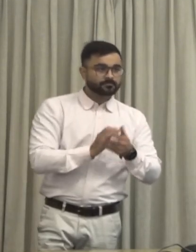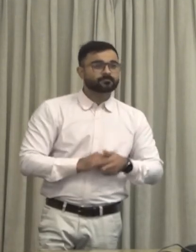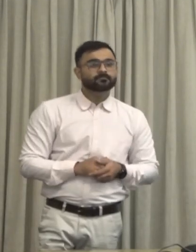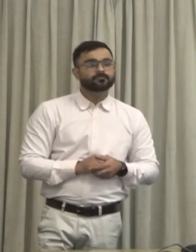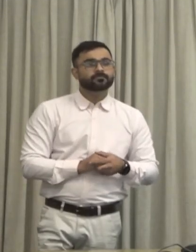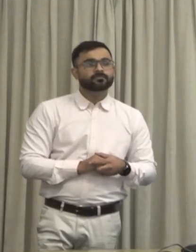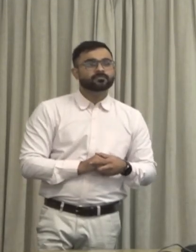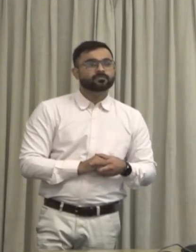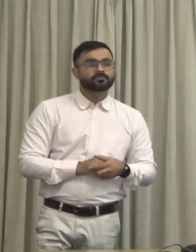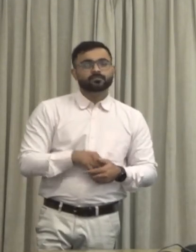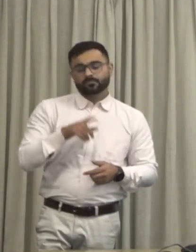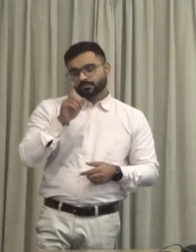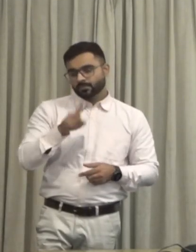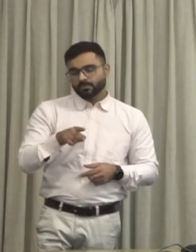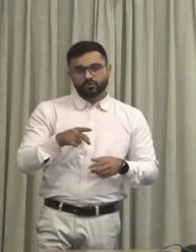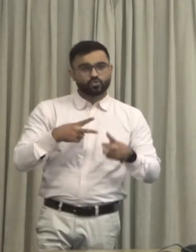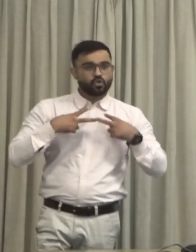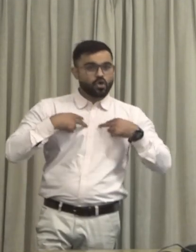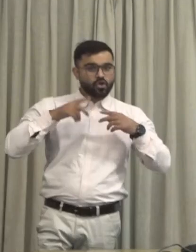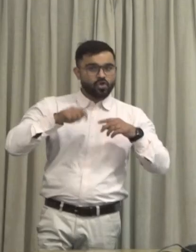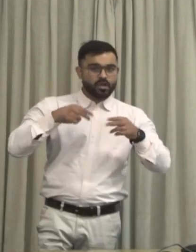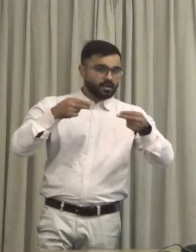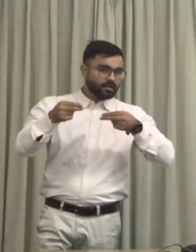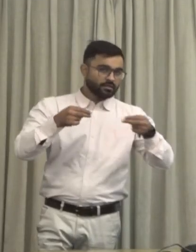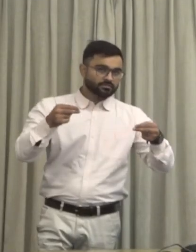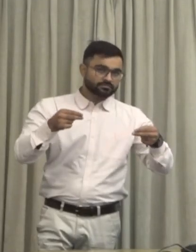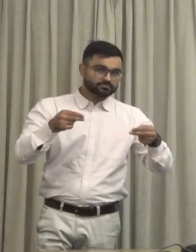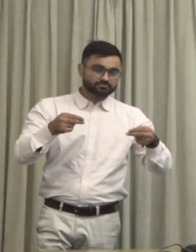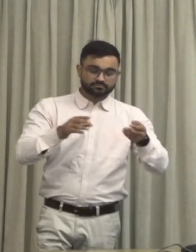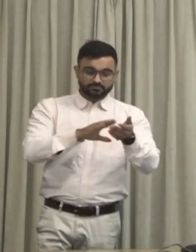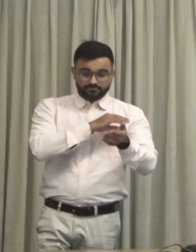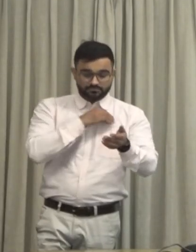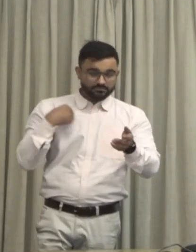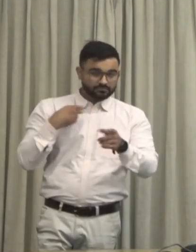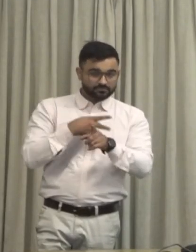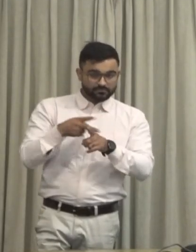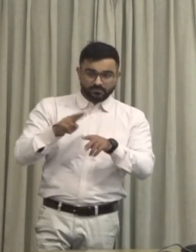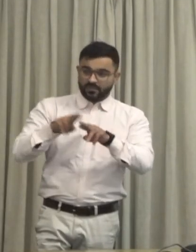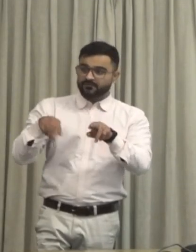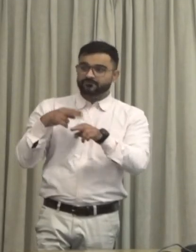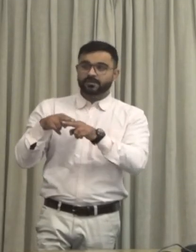then it is a call between the medical profession